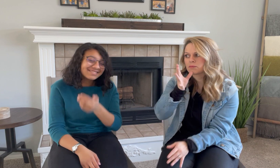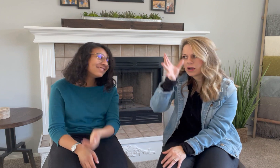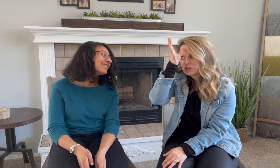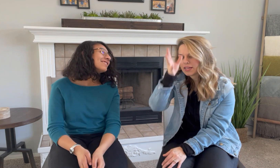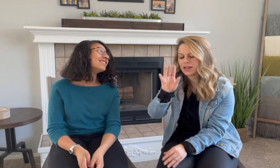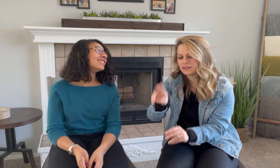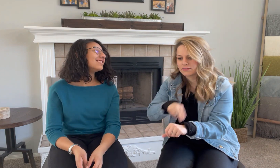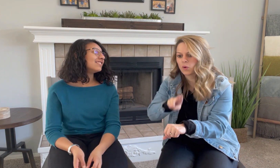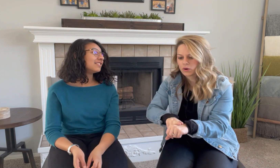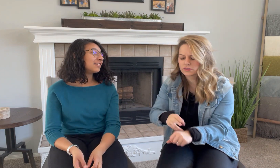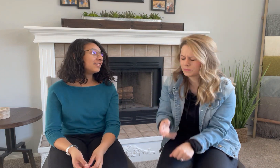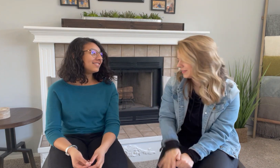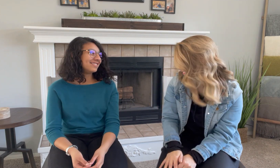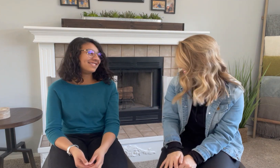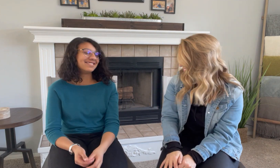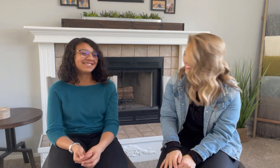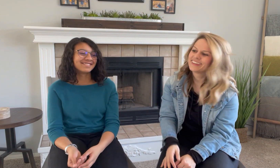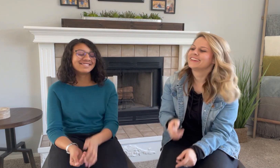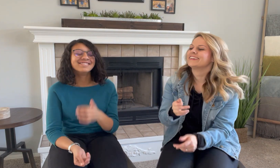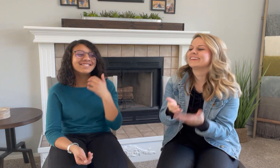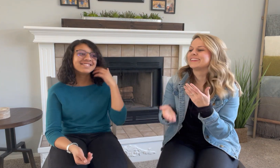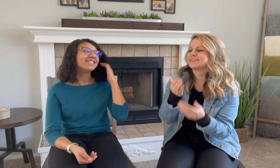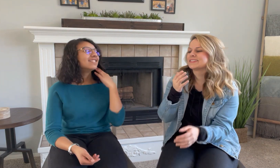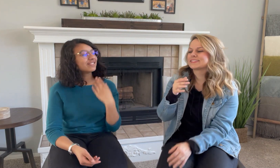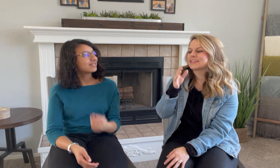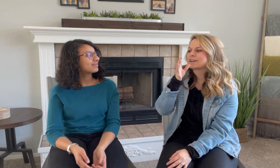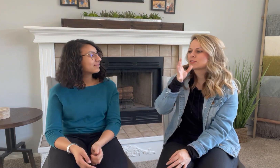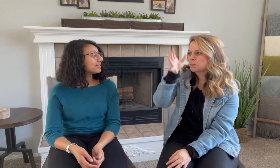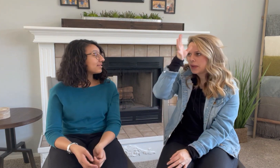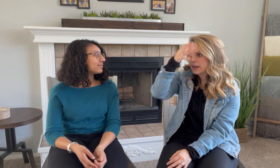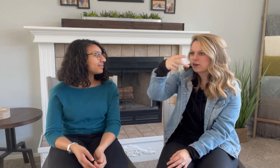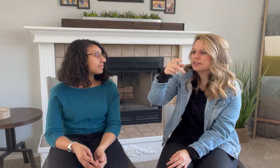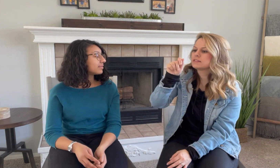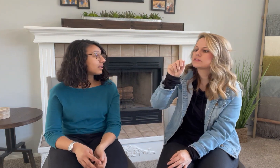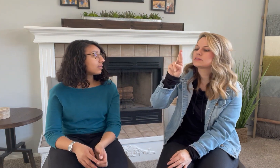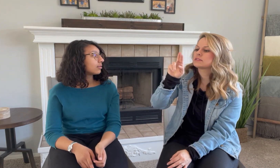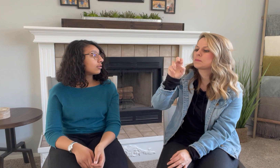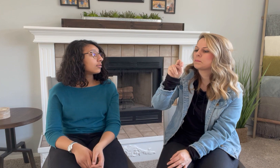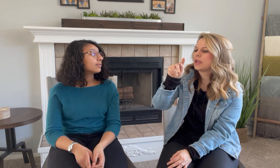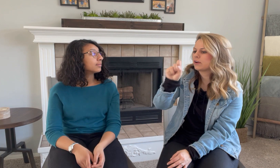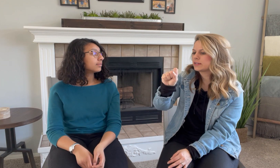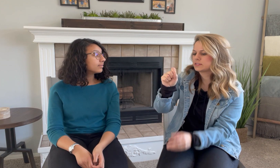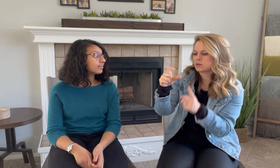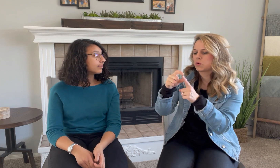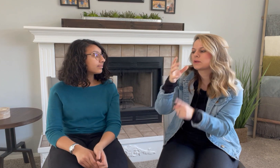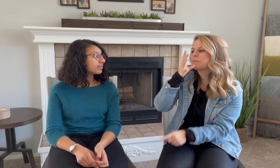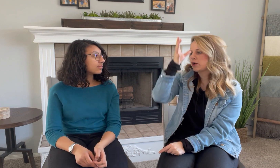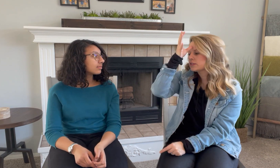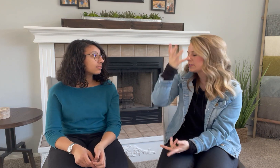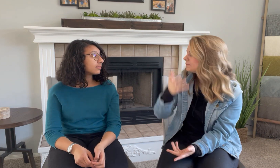mom and dad, of course. But anyways, yeah, so parents, the word parents.